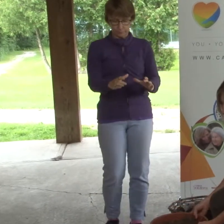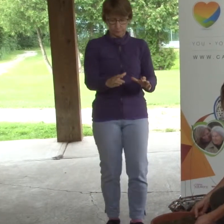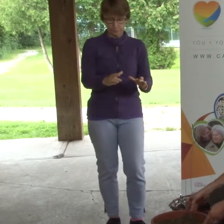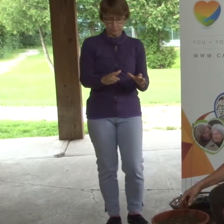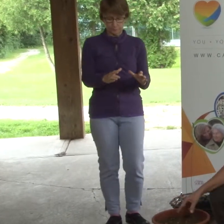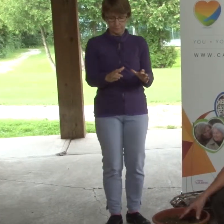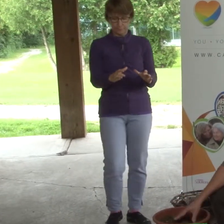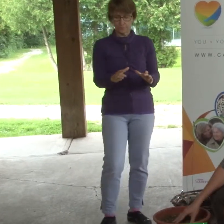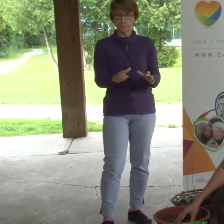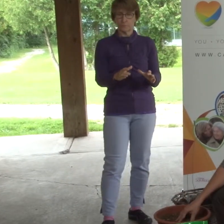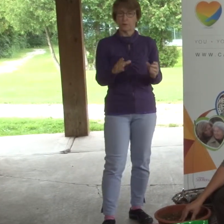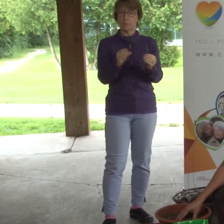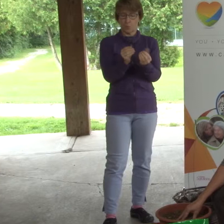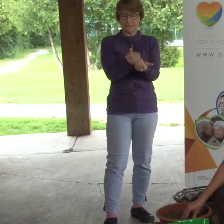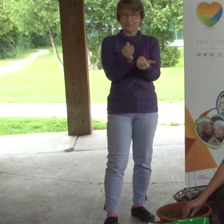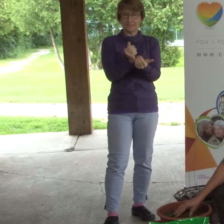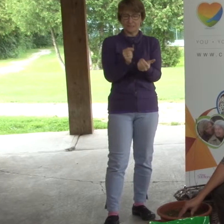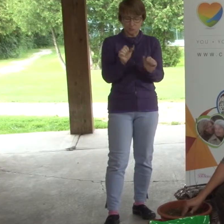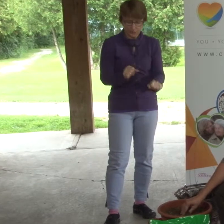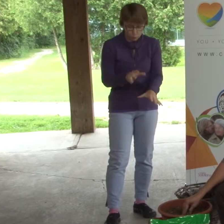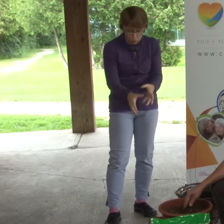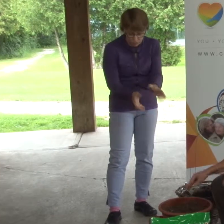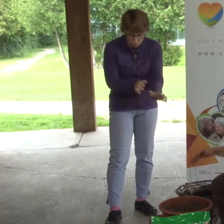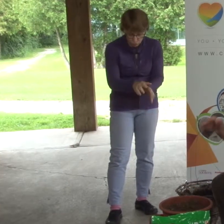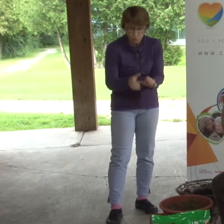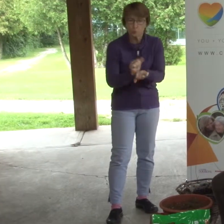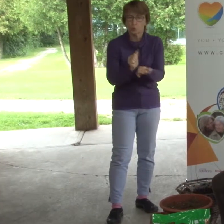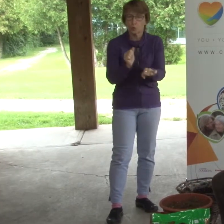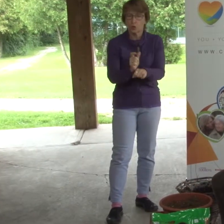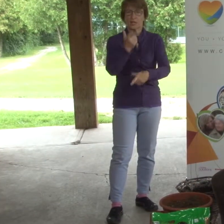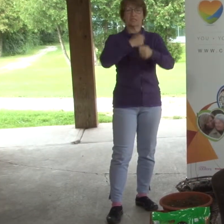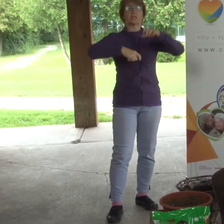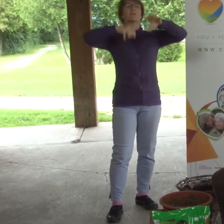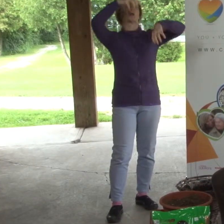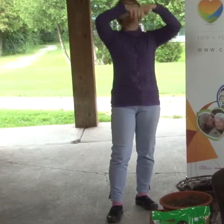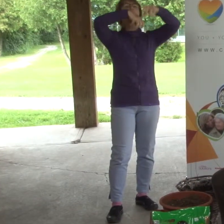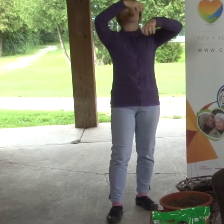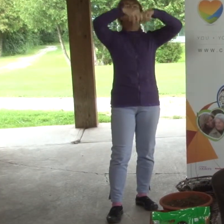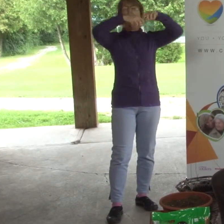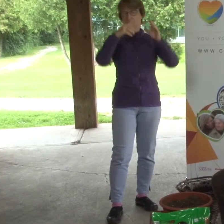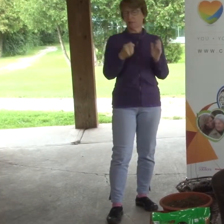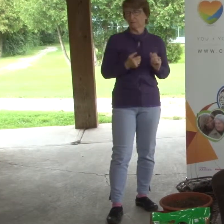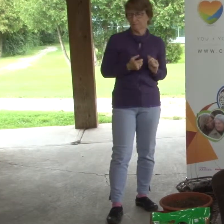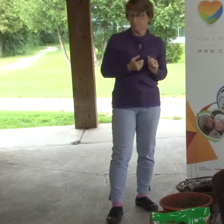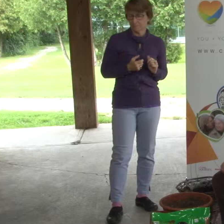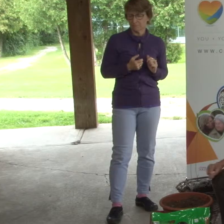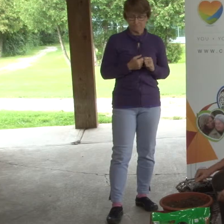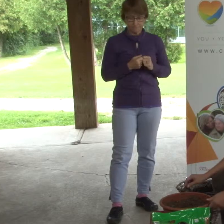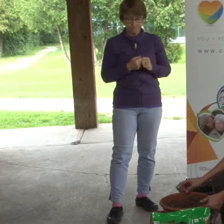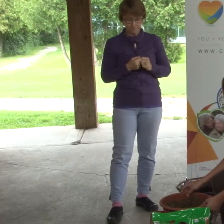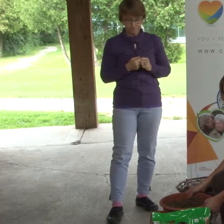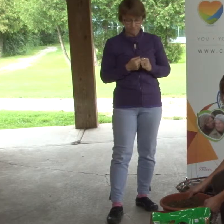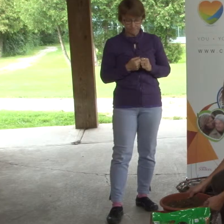and place the container where it's very easy for you to reach over and work with, rather than trying to reach more than your mobility will allow.